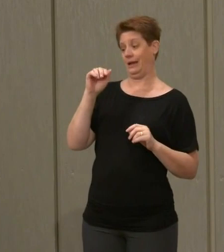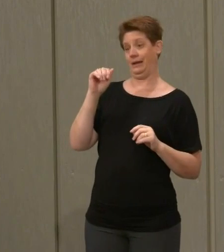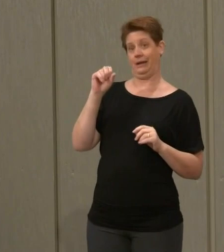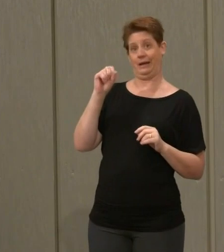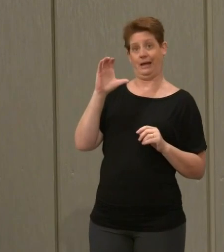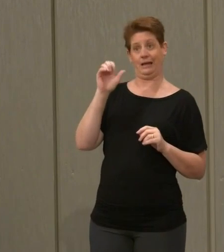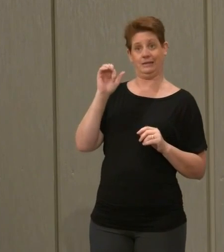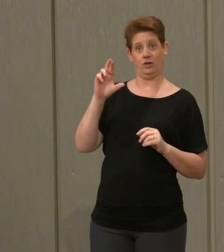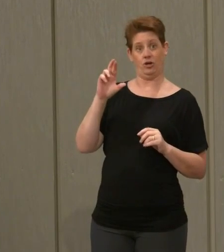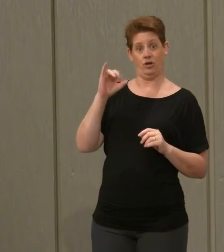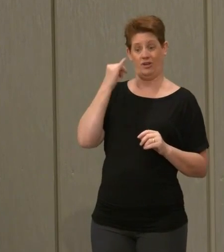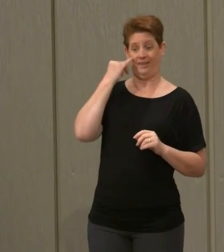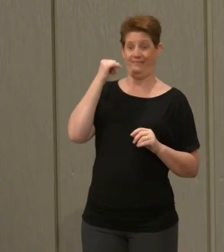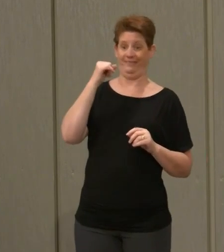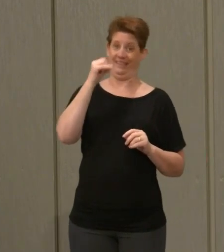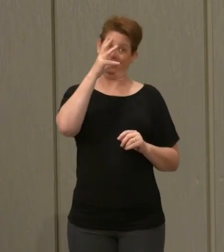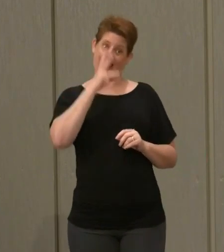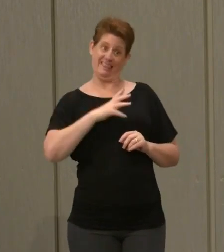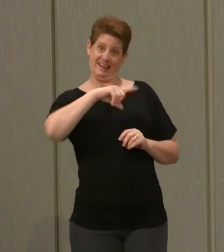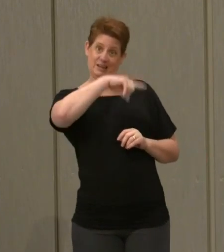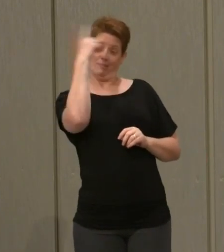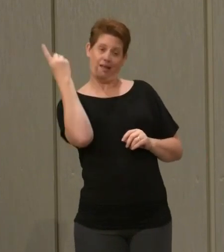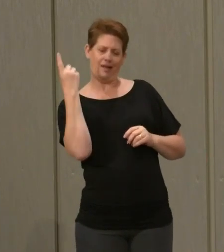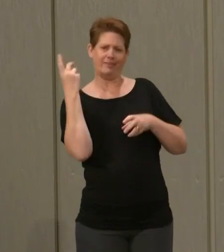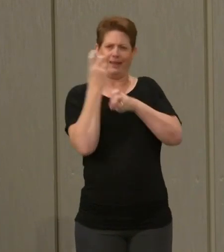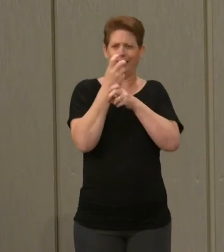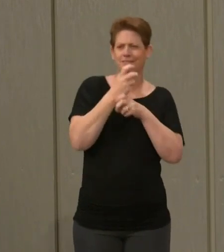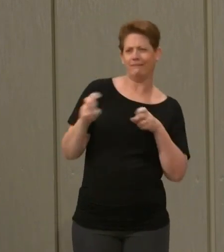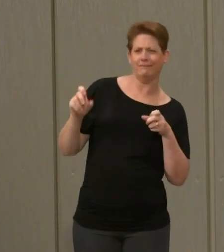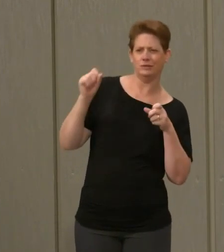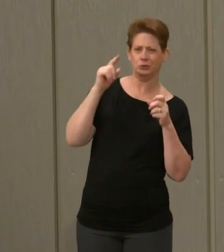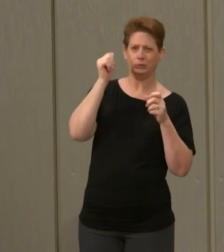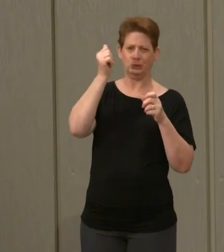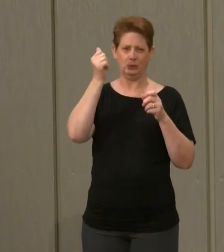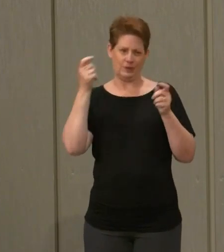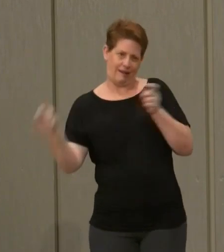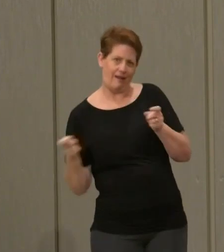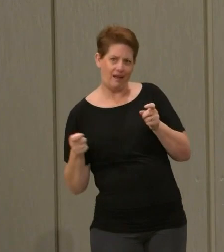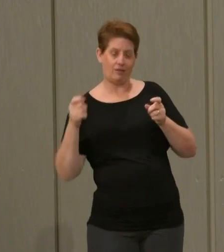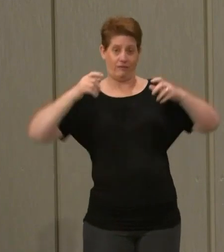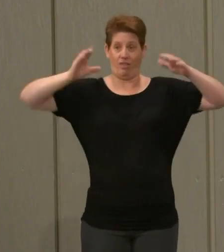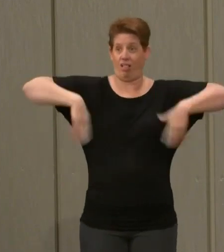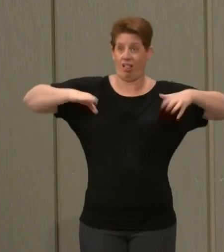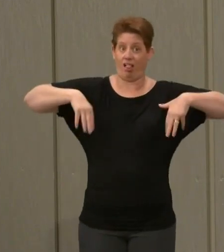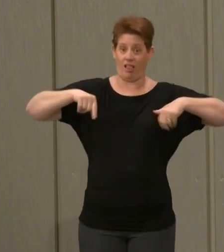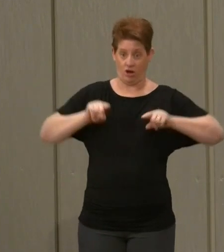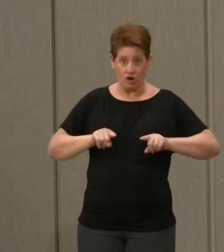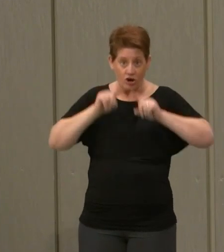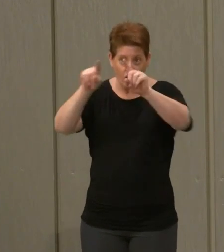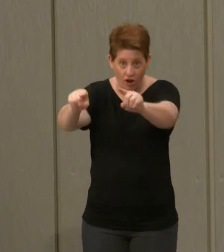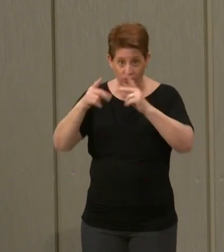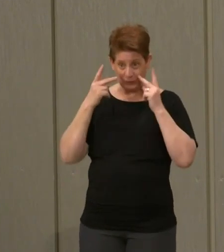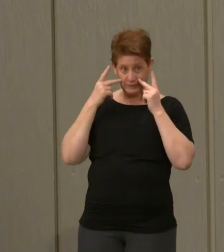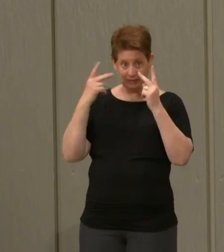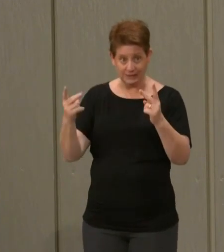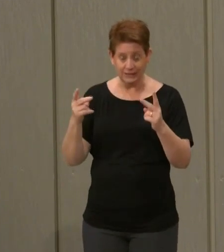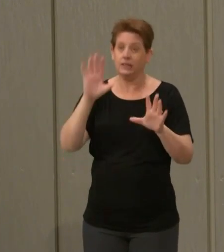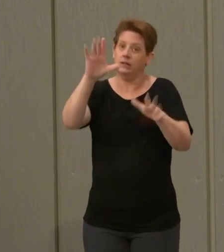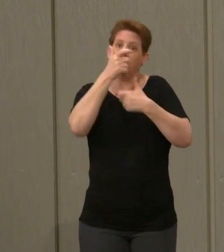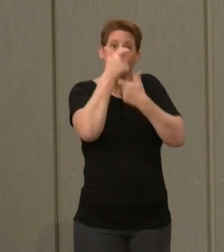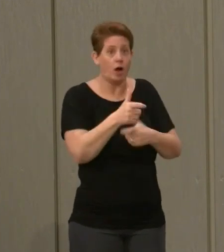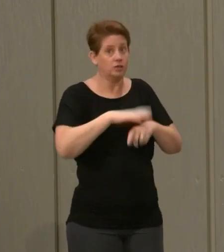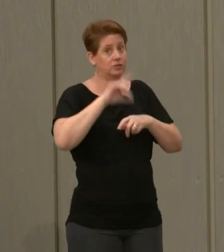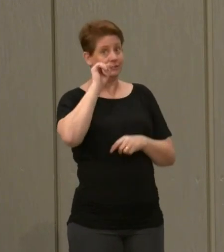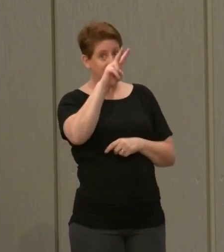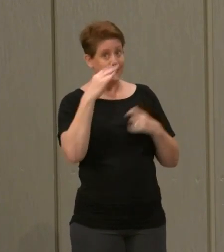the lady in black, the track too tough to tame, if you have not been to Darlington and seen those cars, watch it on television